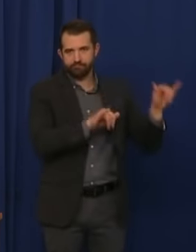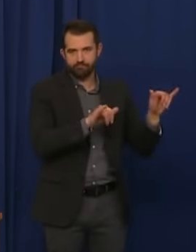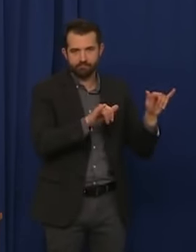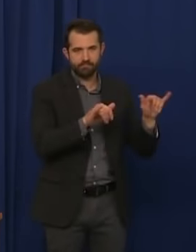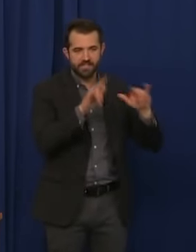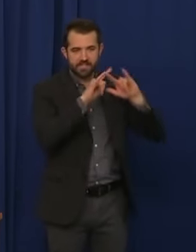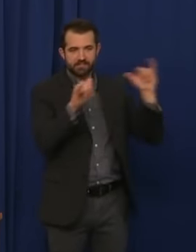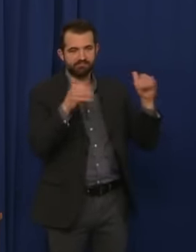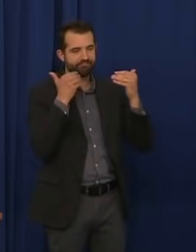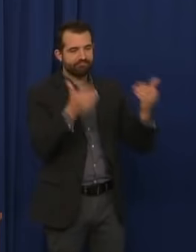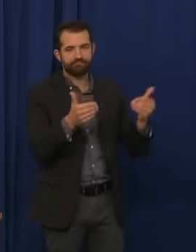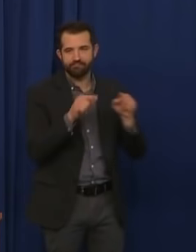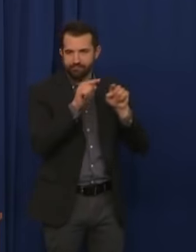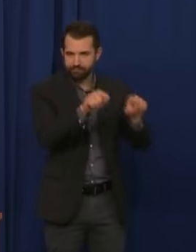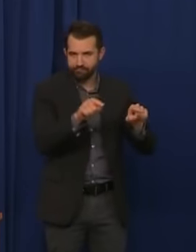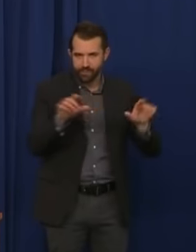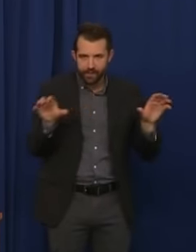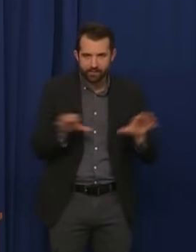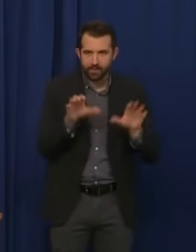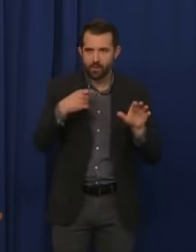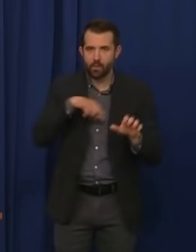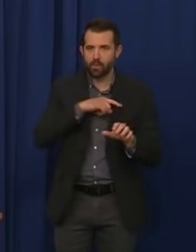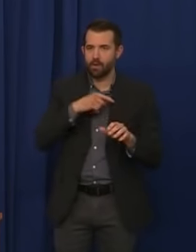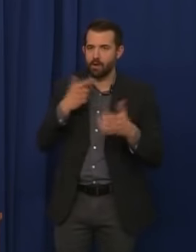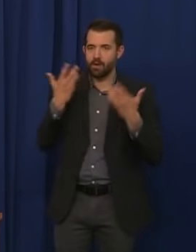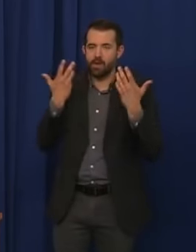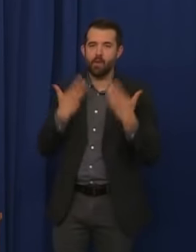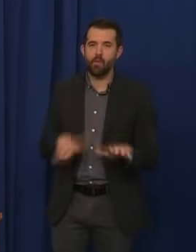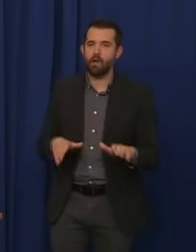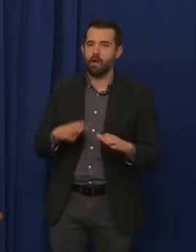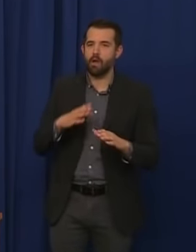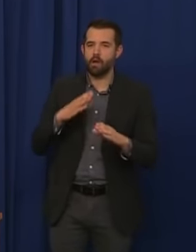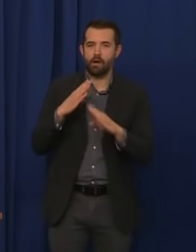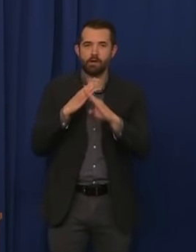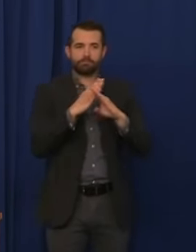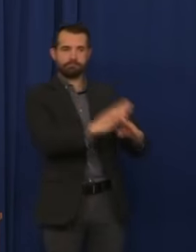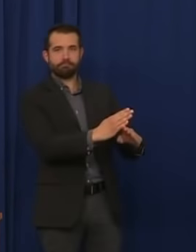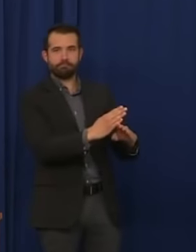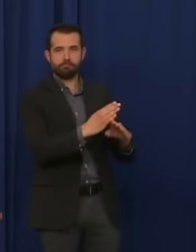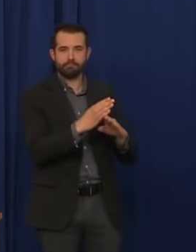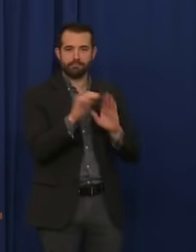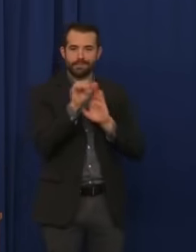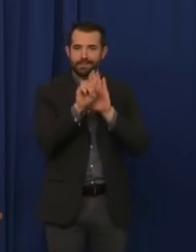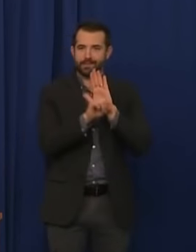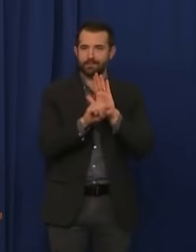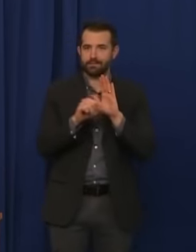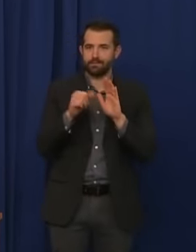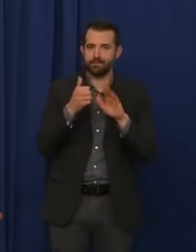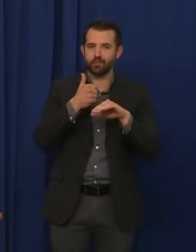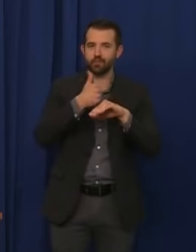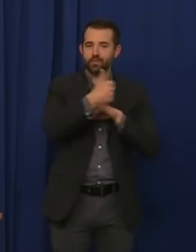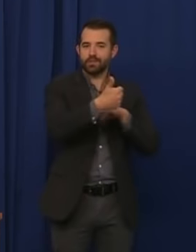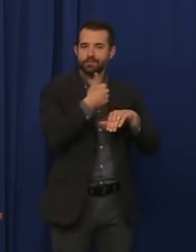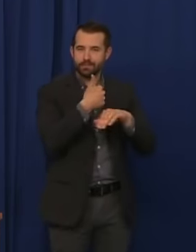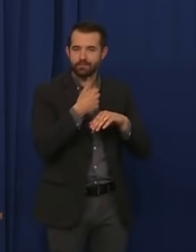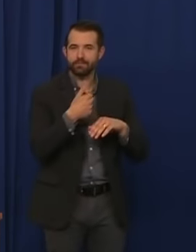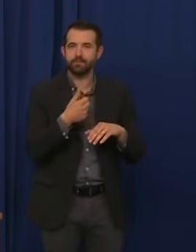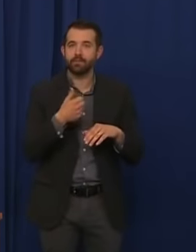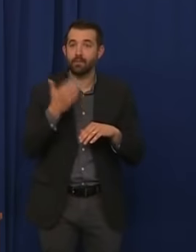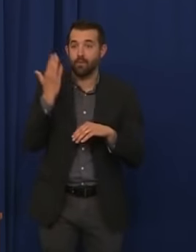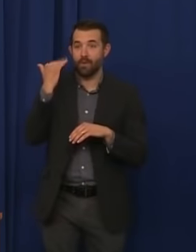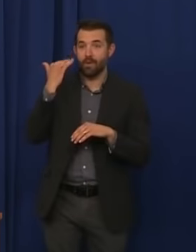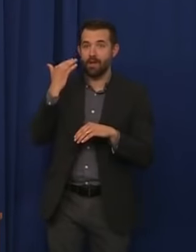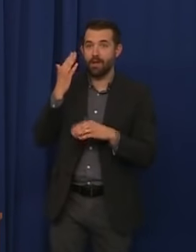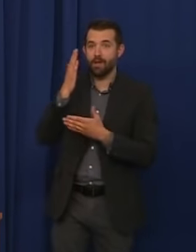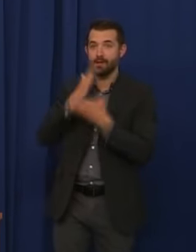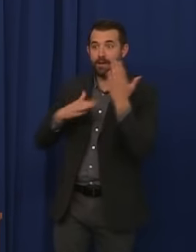don't want to be an impetus to interstate travel because there are high incidence communities like Boston